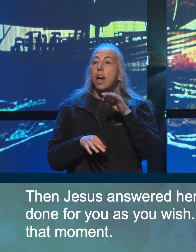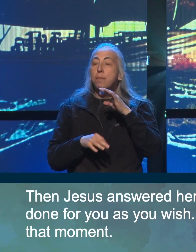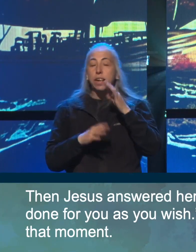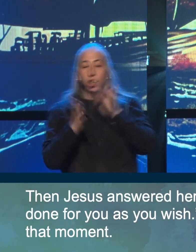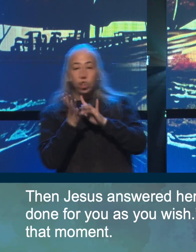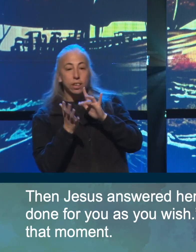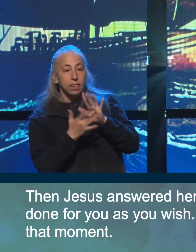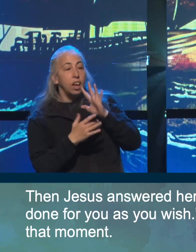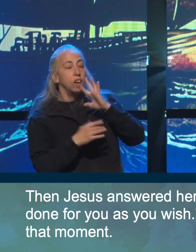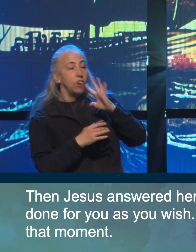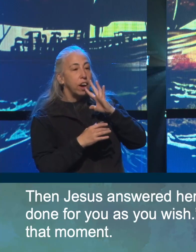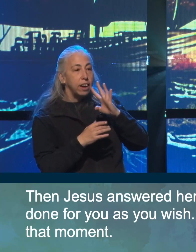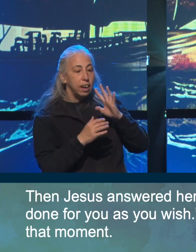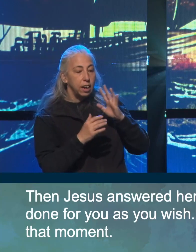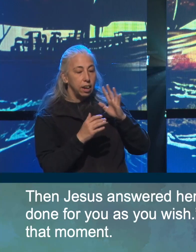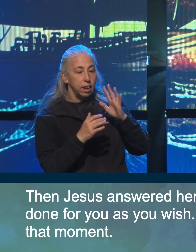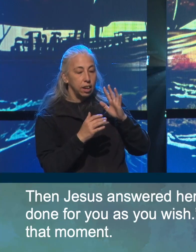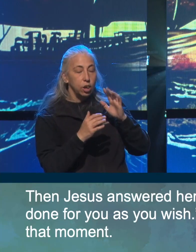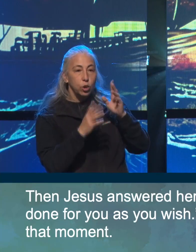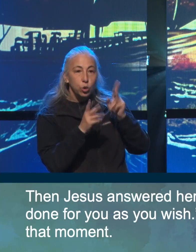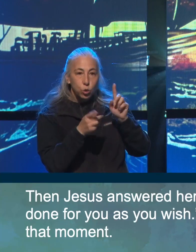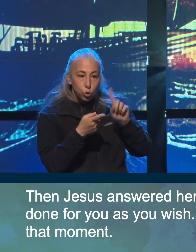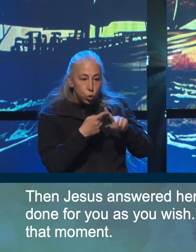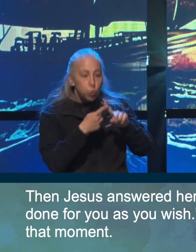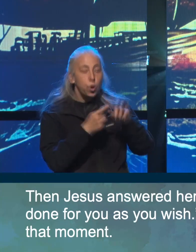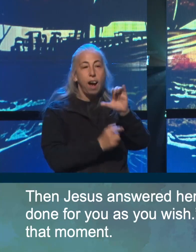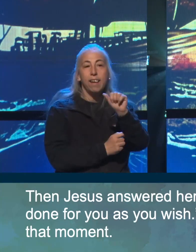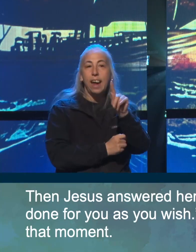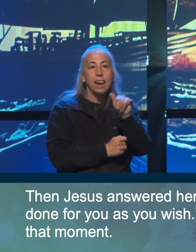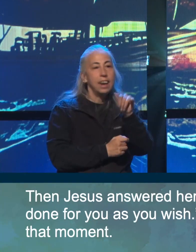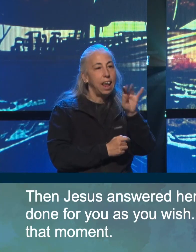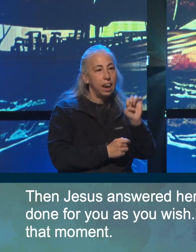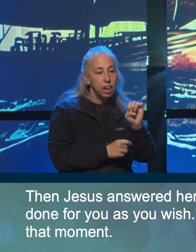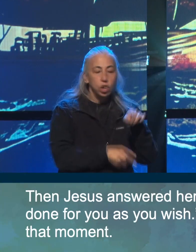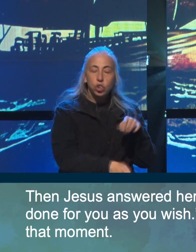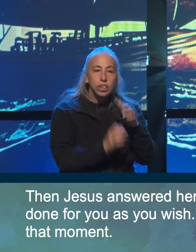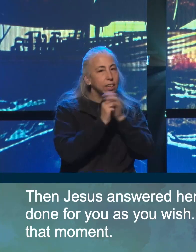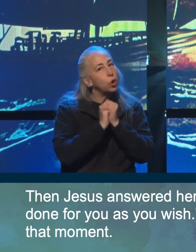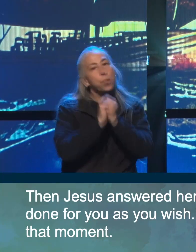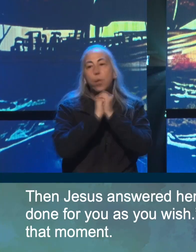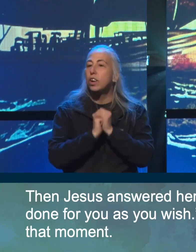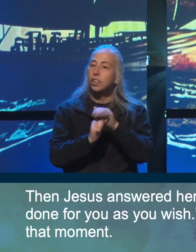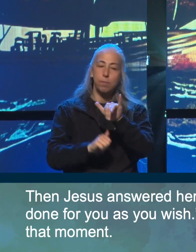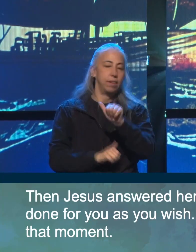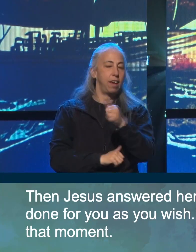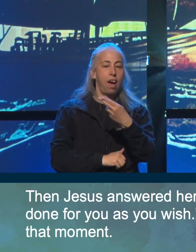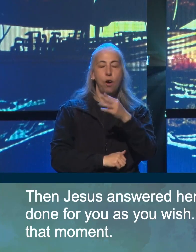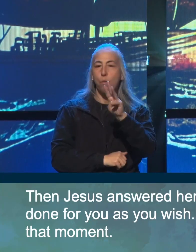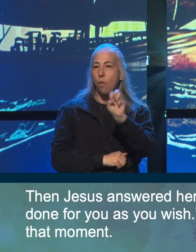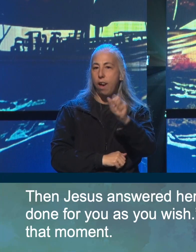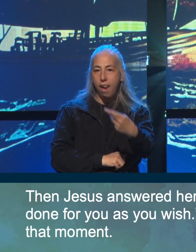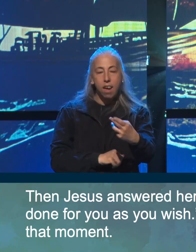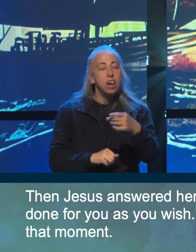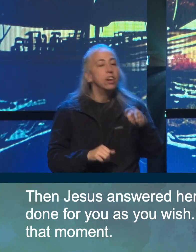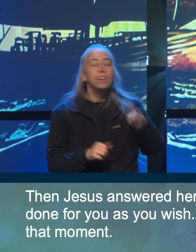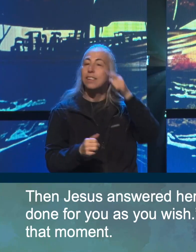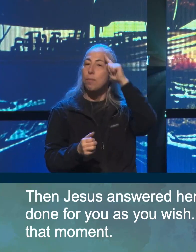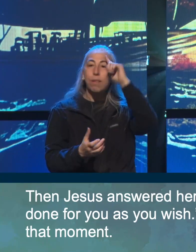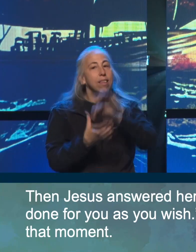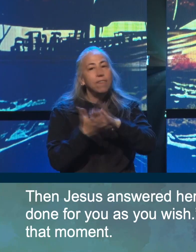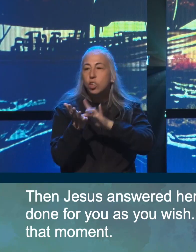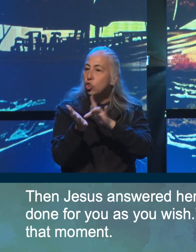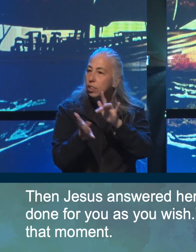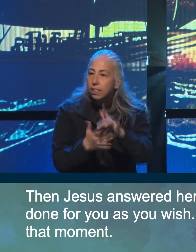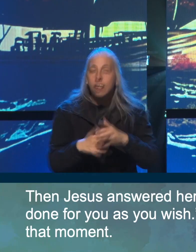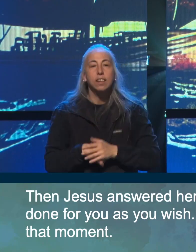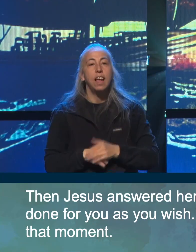This woman does not worship Yahweh. This woman does not go to the temple. This woman does not believe like Jesus, has no